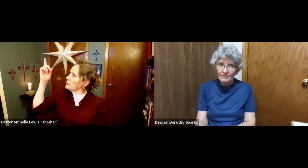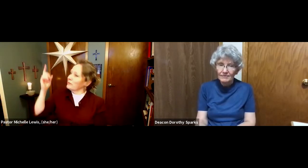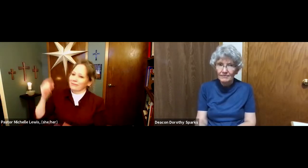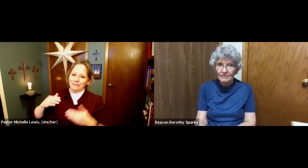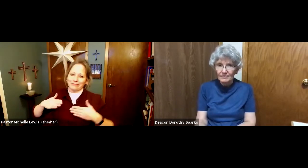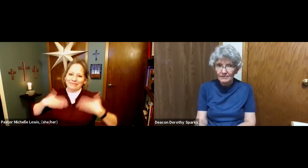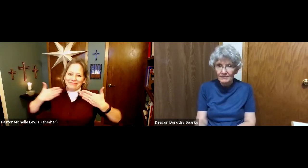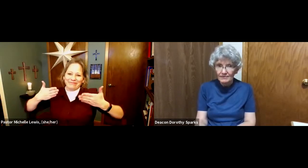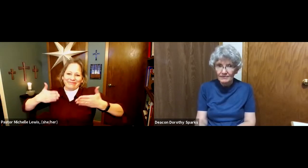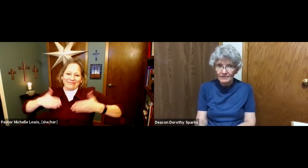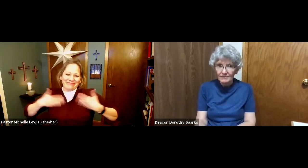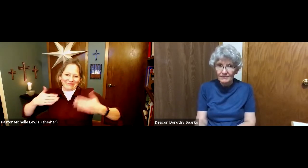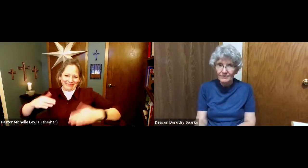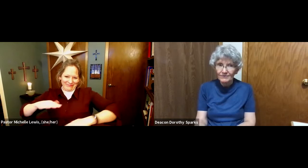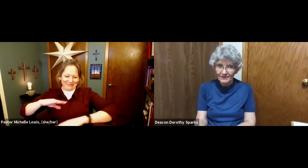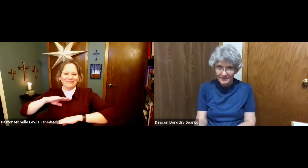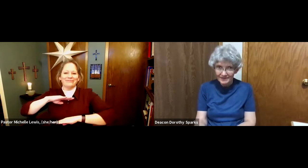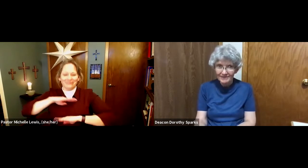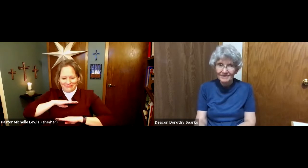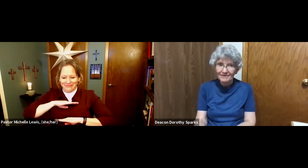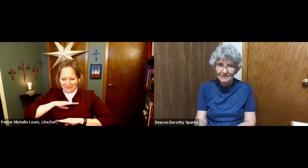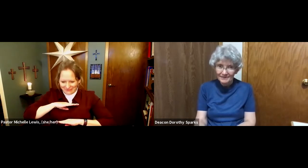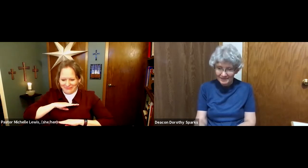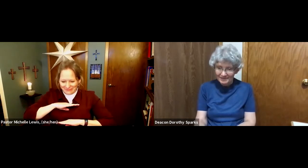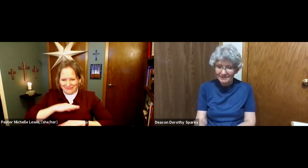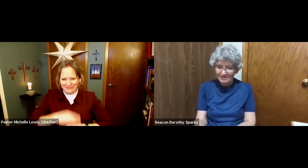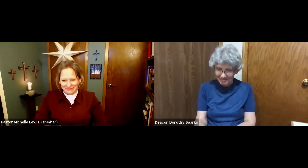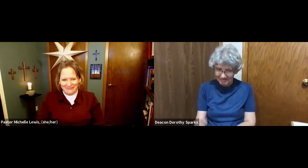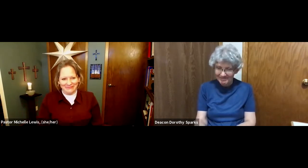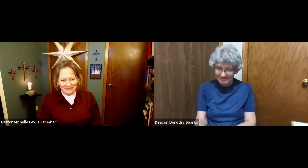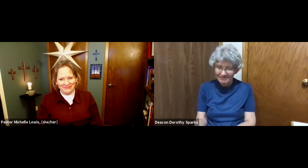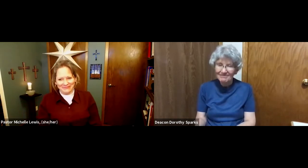In which you took delight.